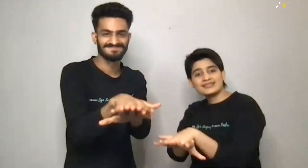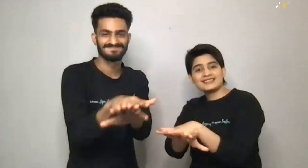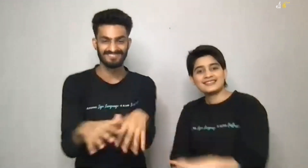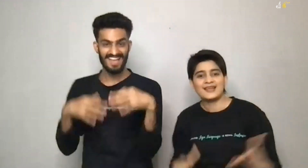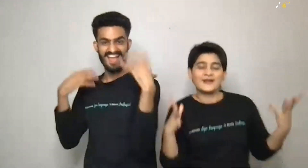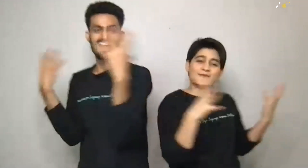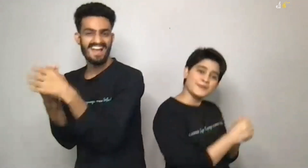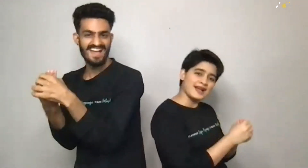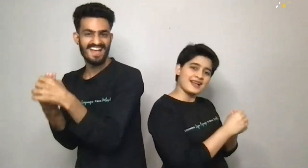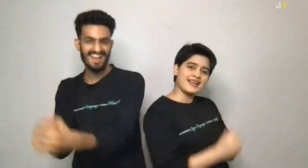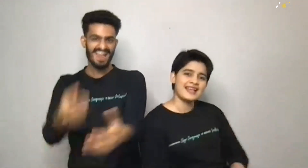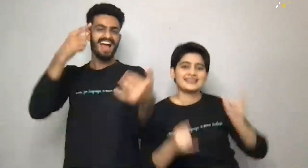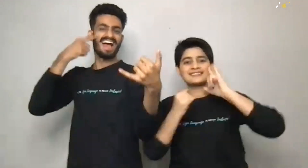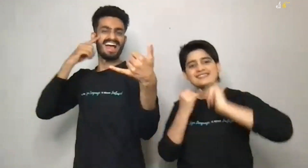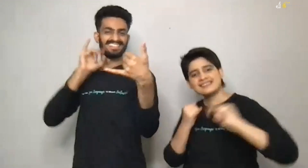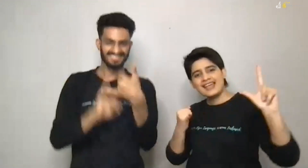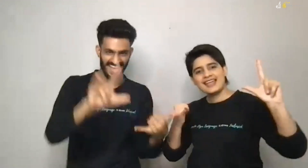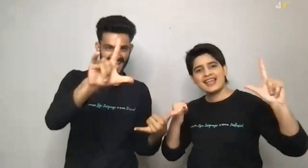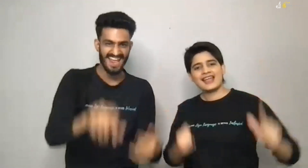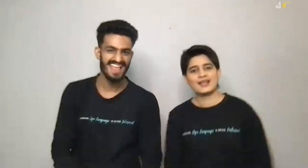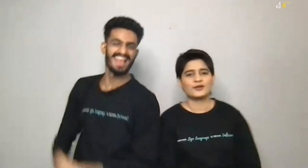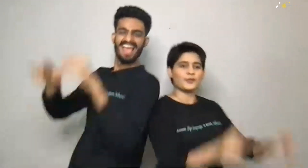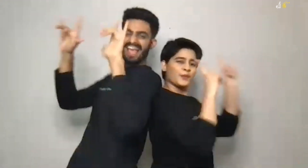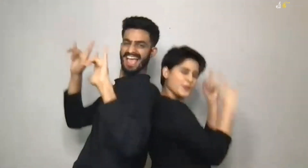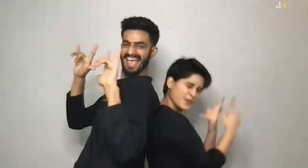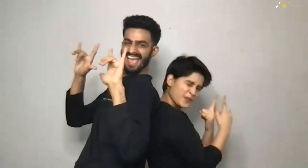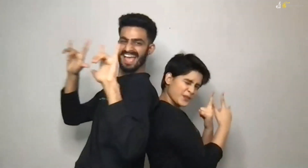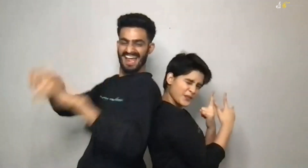Hashtag inclusion with ISL.